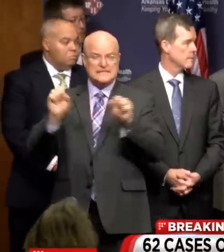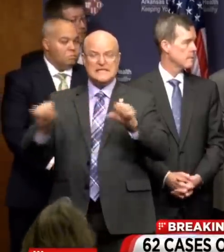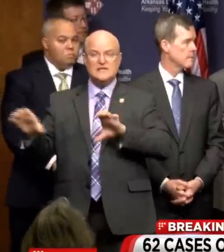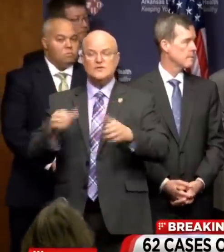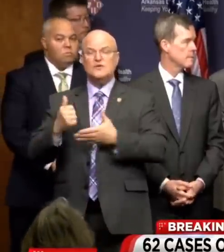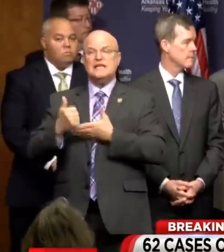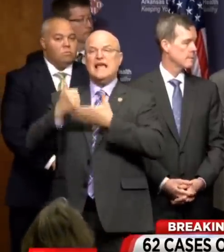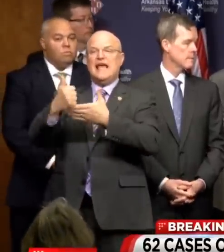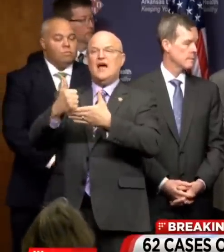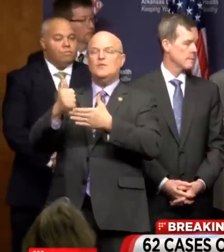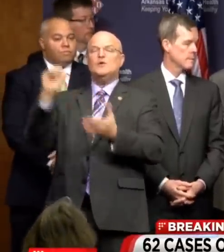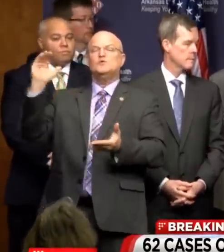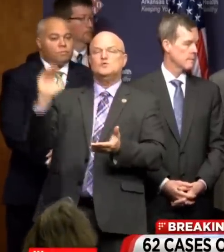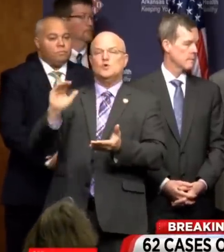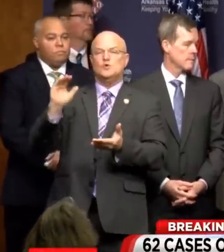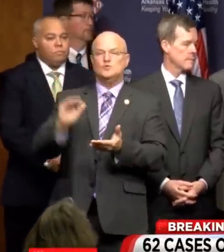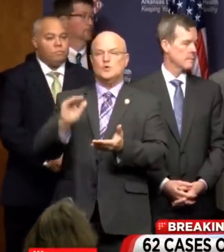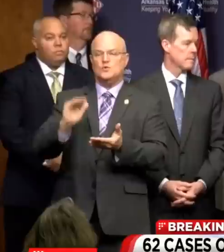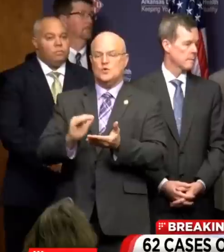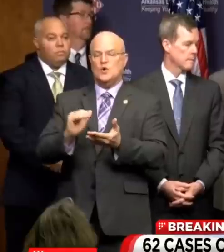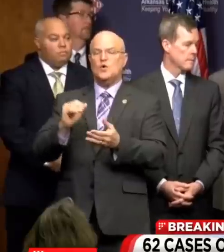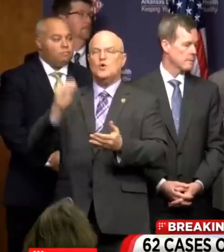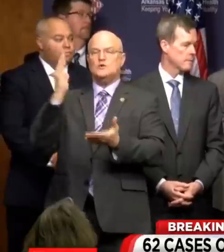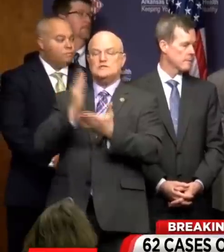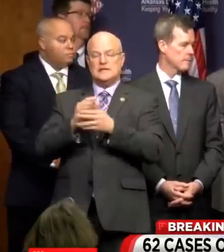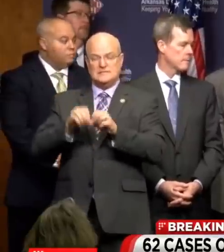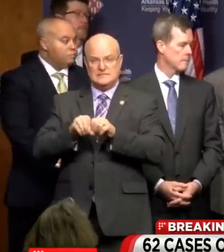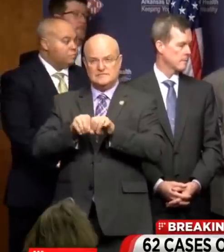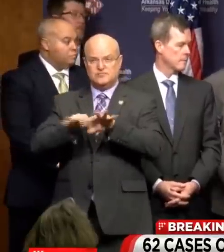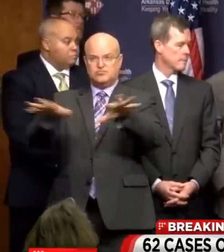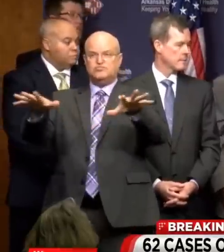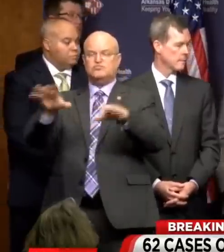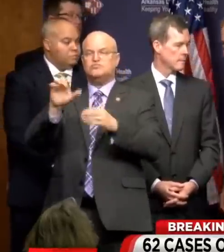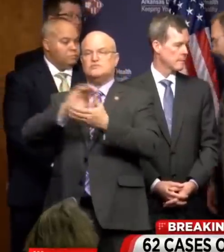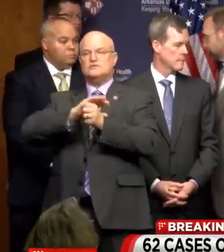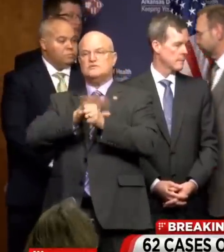to help slow or prevent the spread of COVID-19.